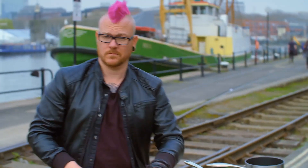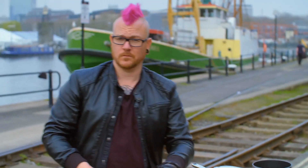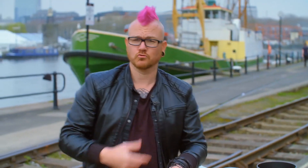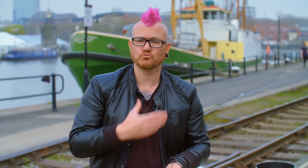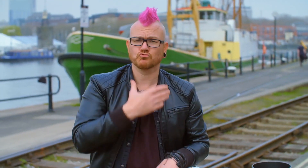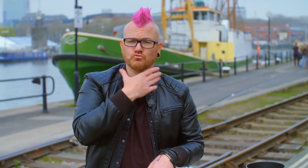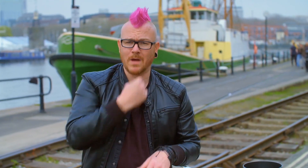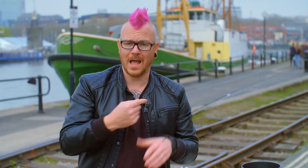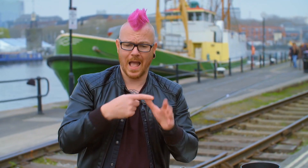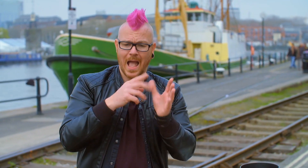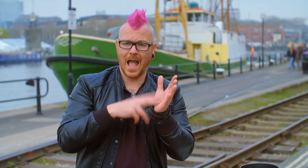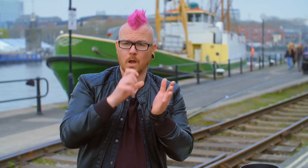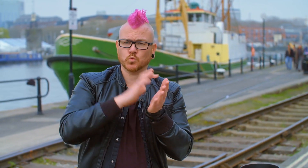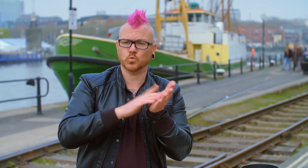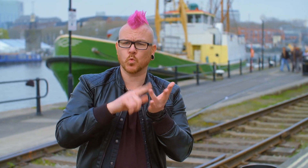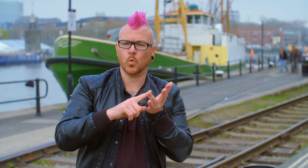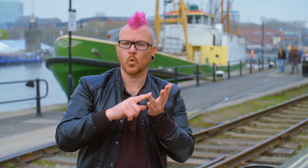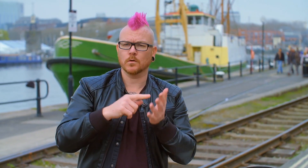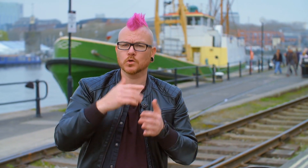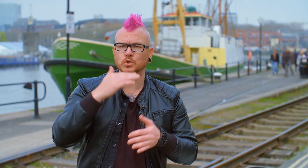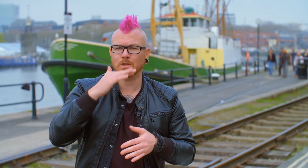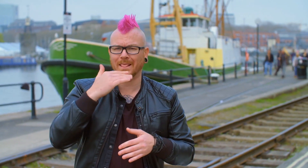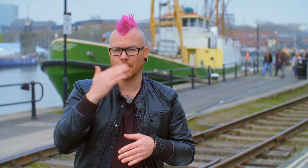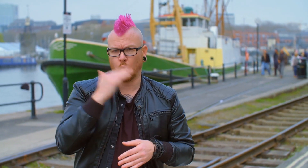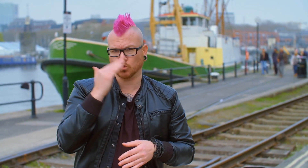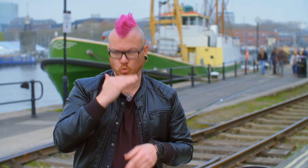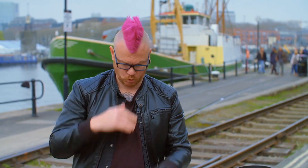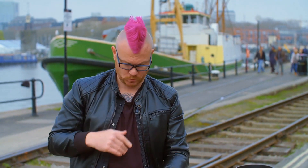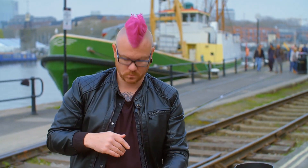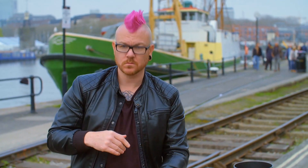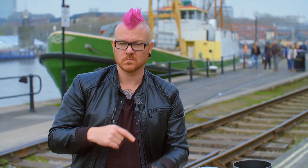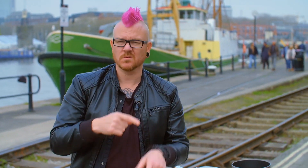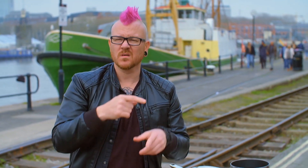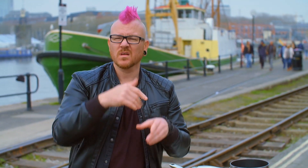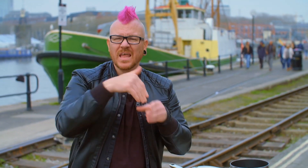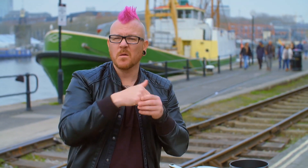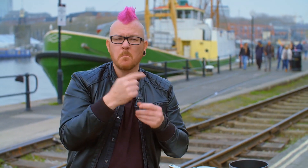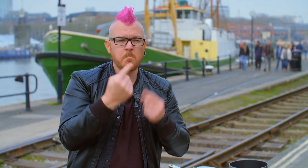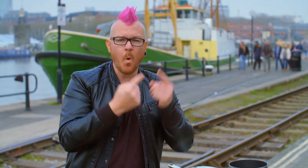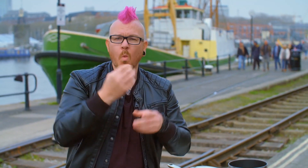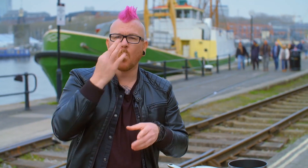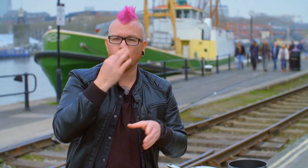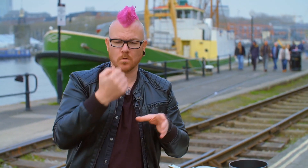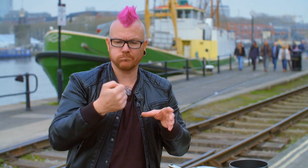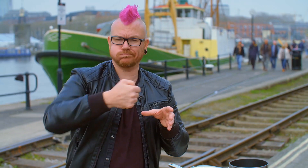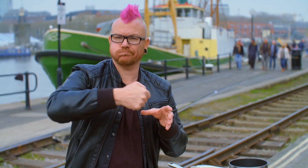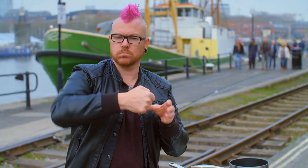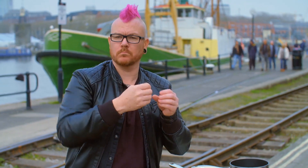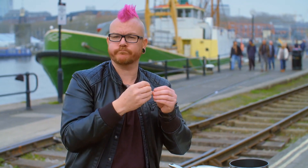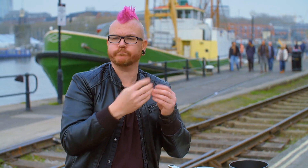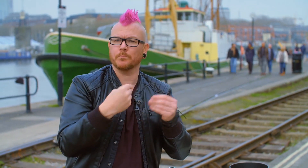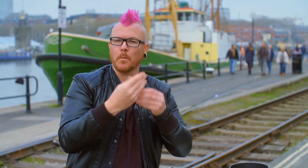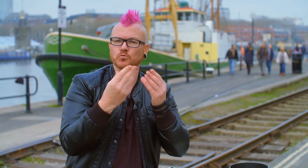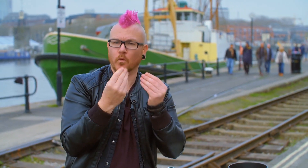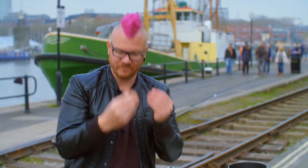This is a dried ancho chili. It's very hot. You rehydrate it in boiling water until it becomes